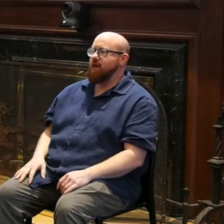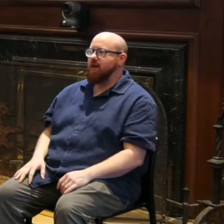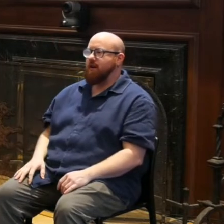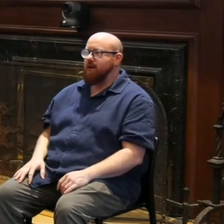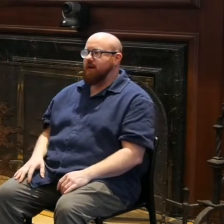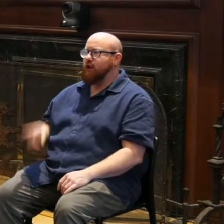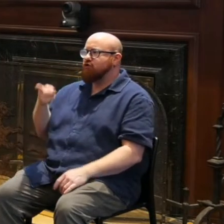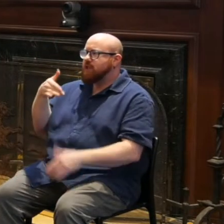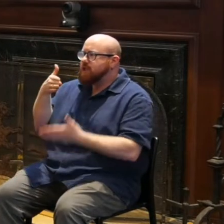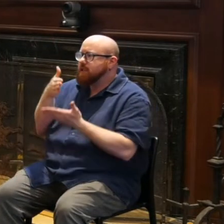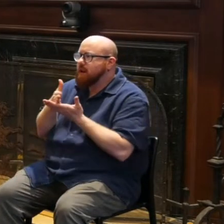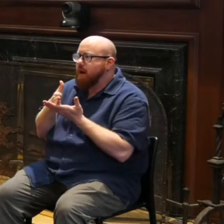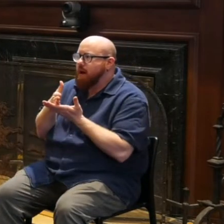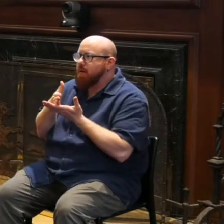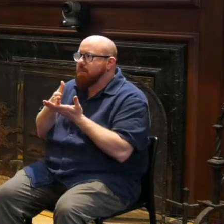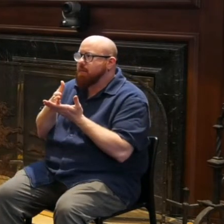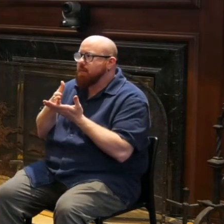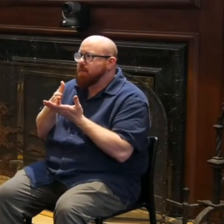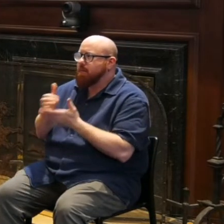back